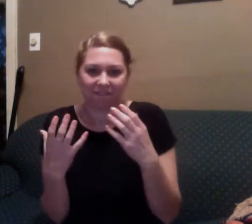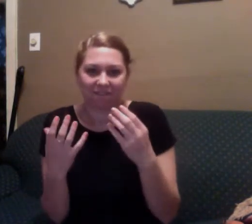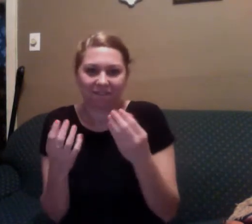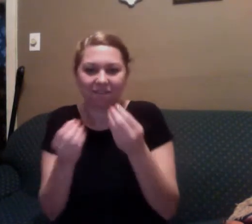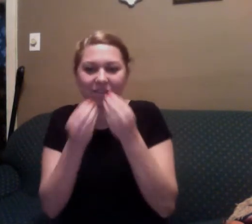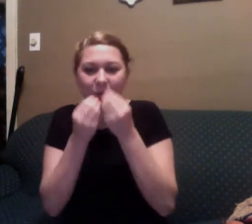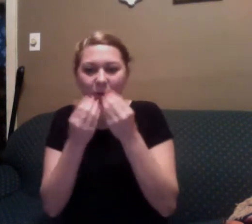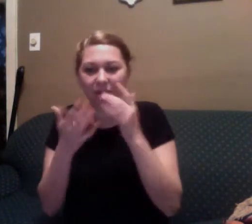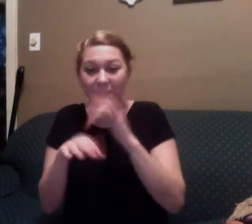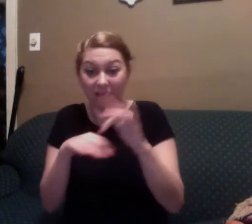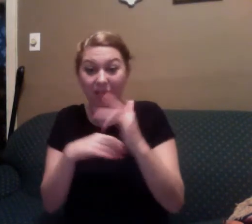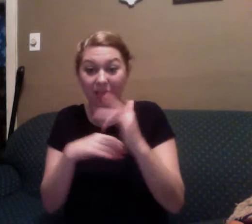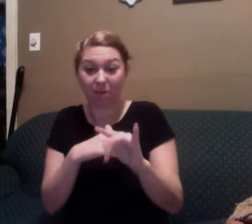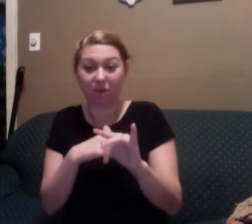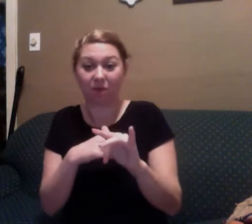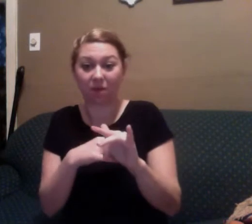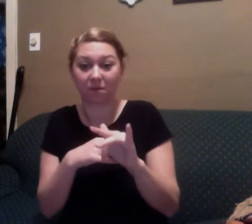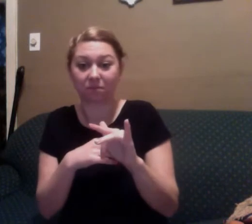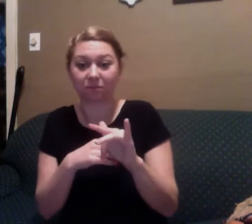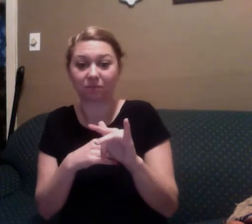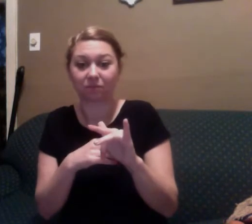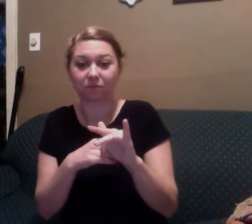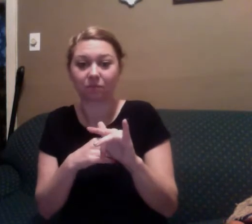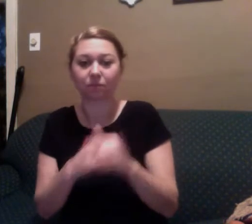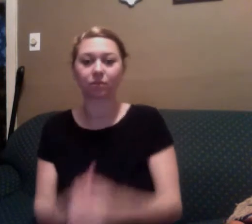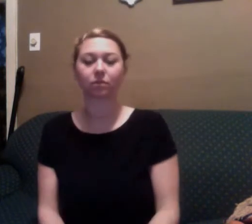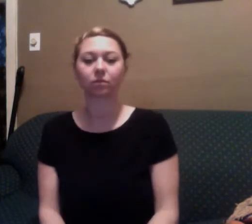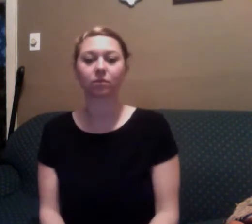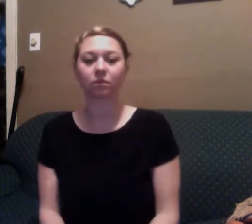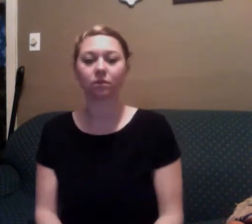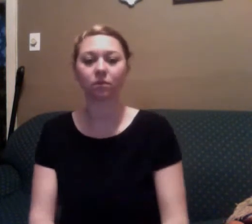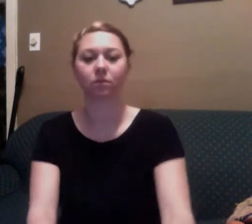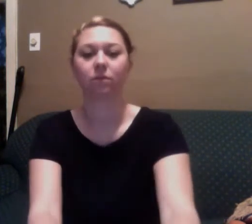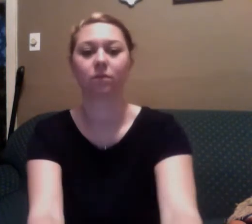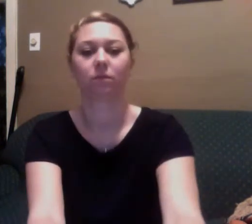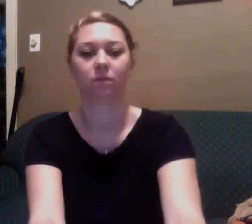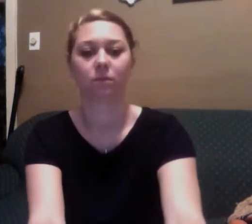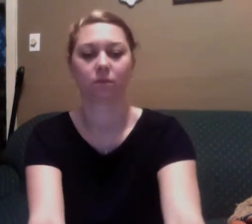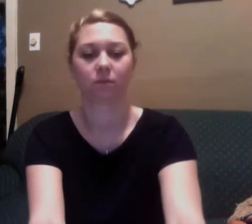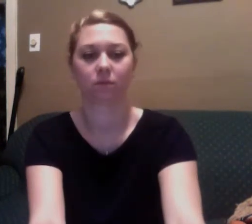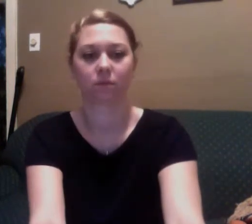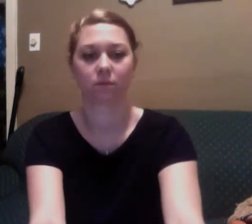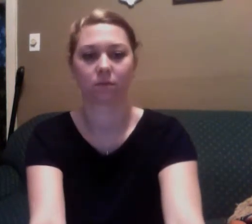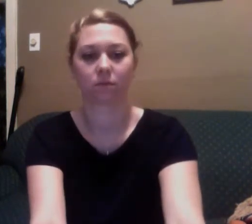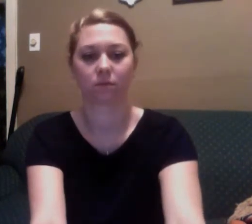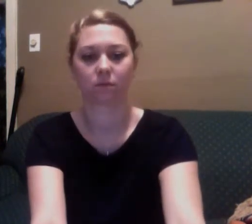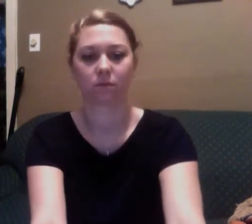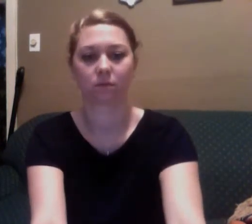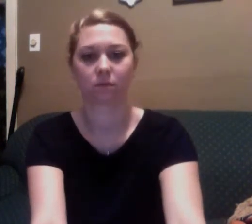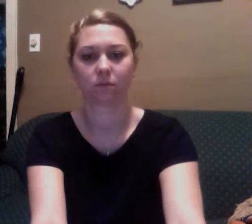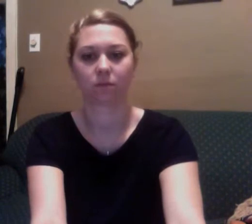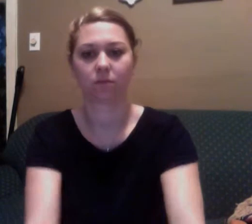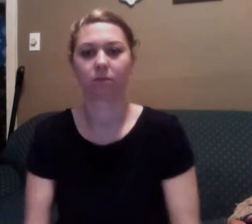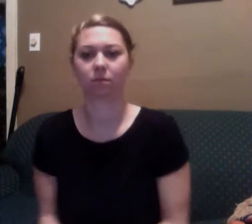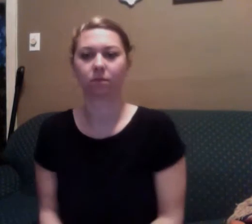Ottawa would like to take some of his patients back to a time when food was less available. And it's also the reason that changing the